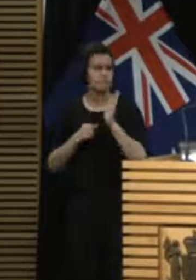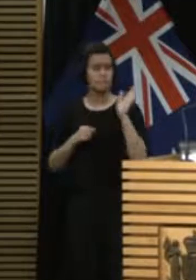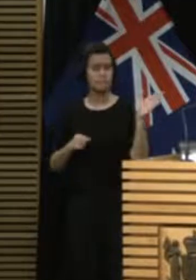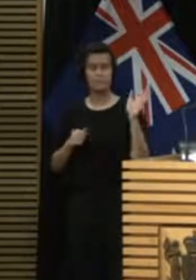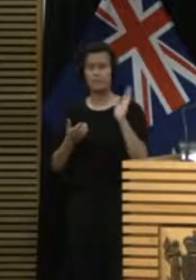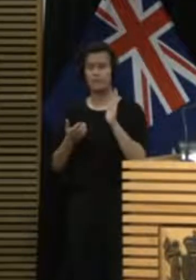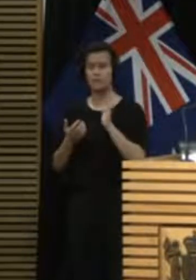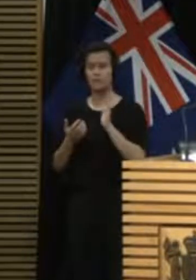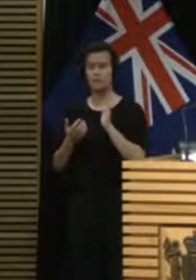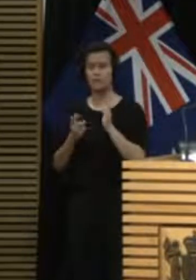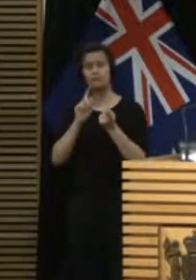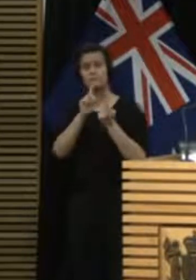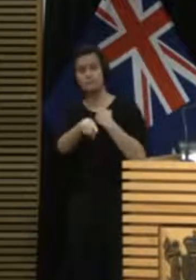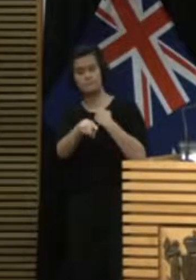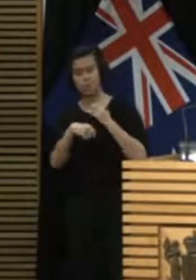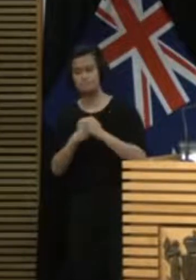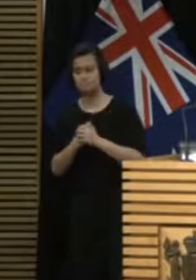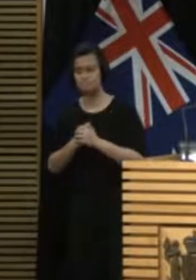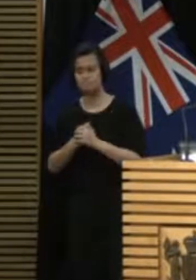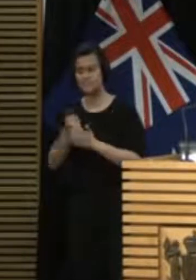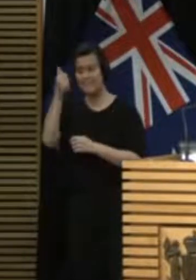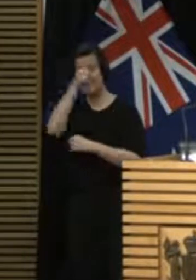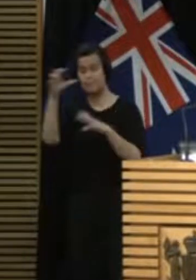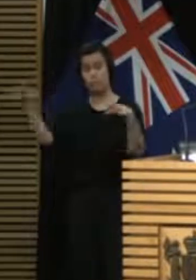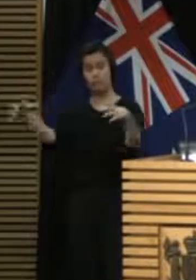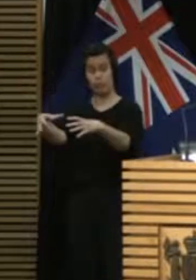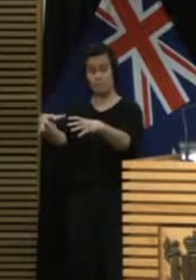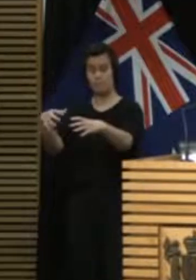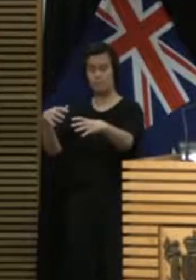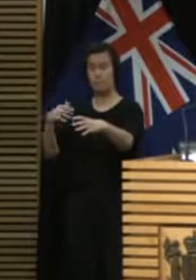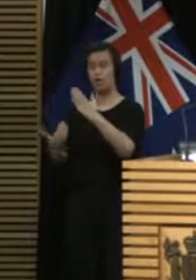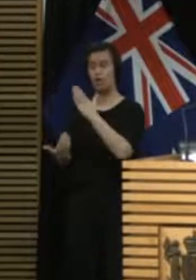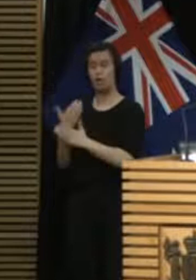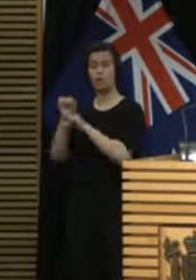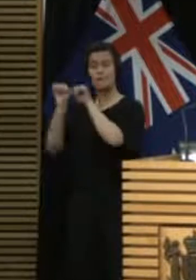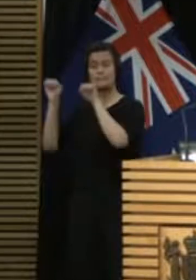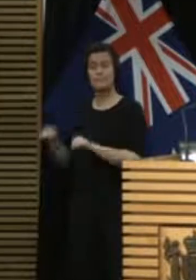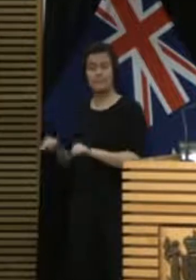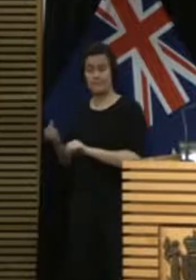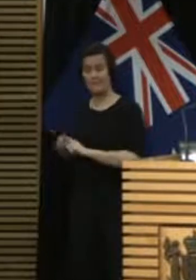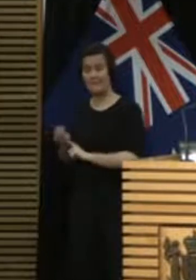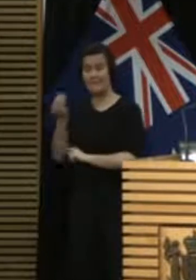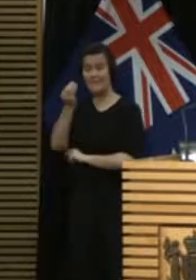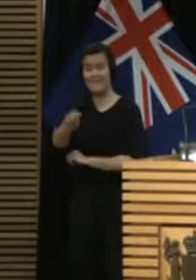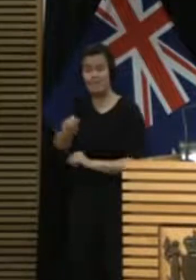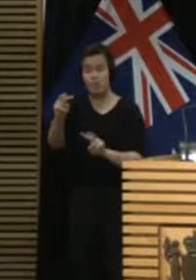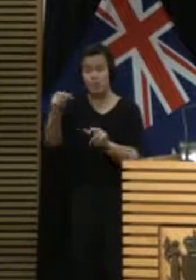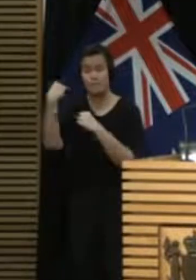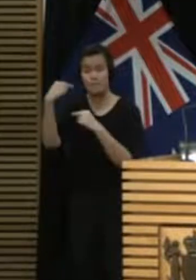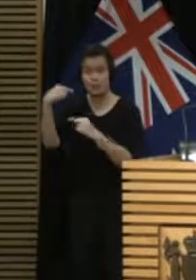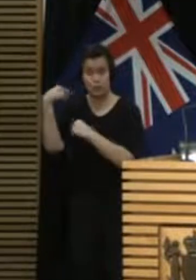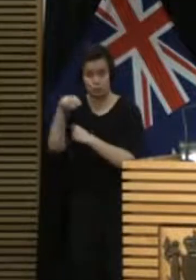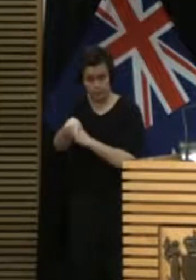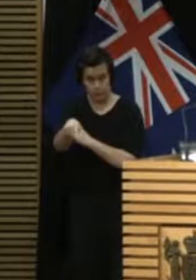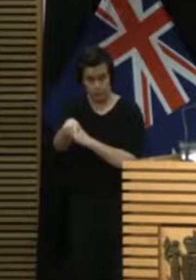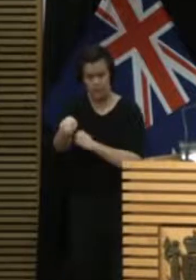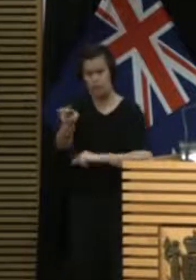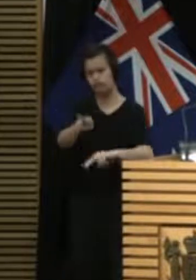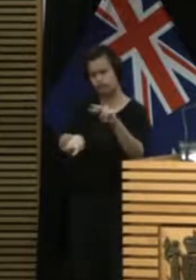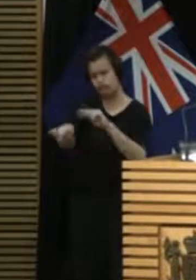group reviewed when it was convened was quite different from the final version, and the final version reflects a lot of